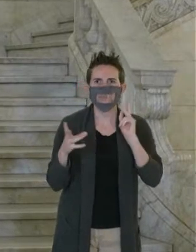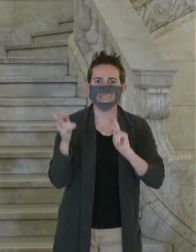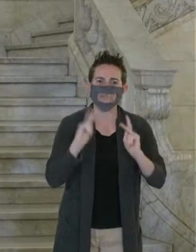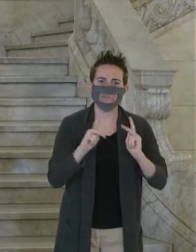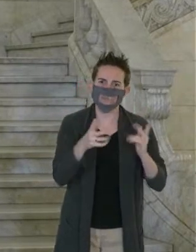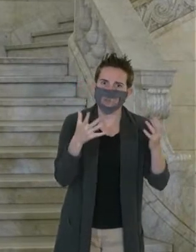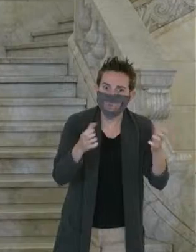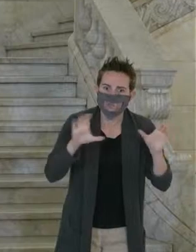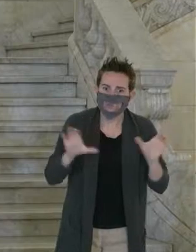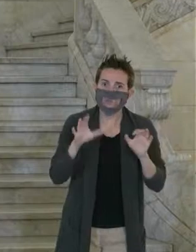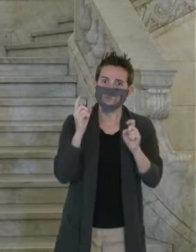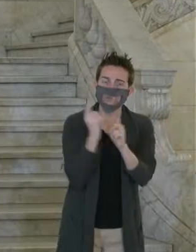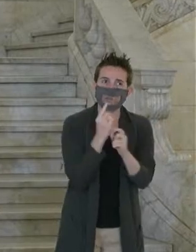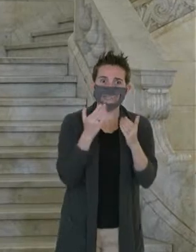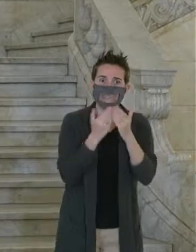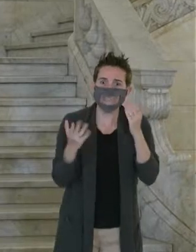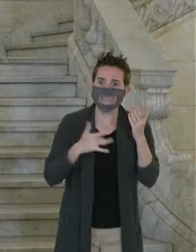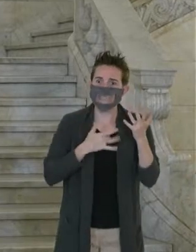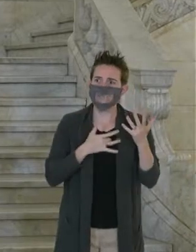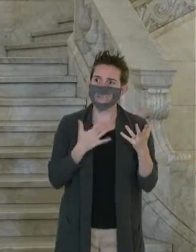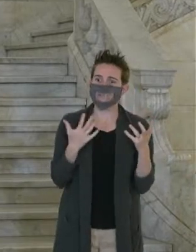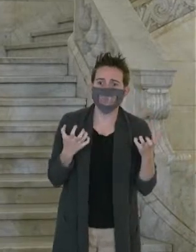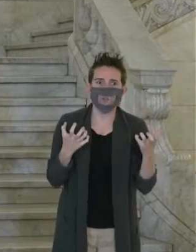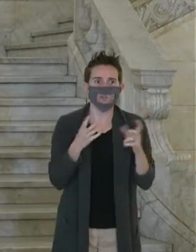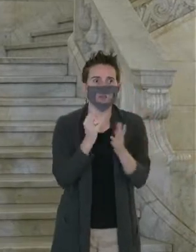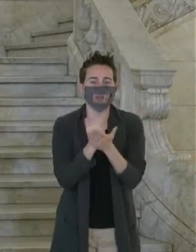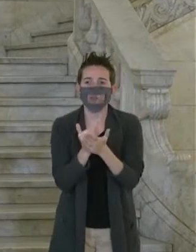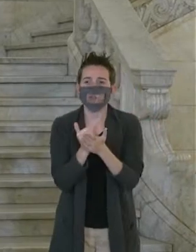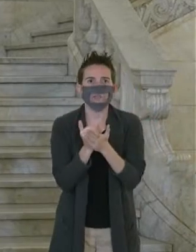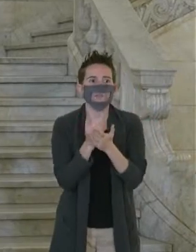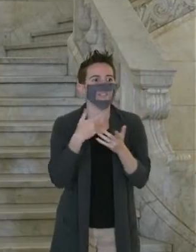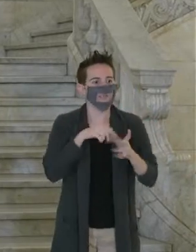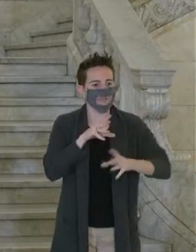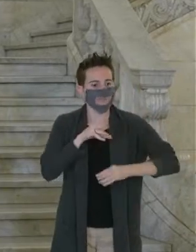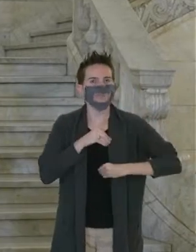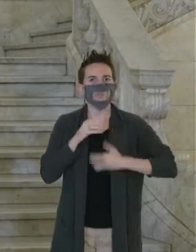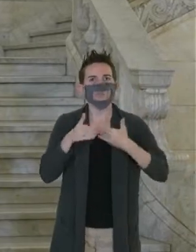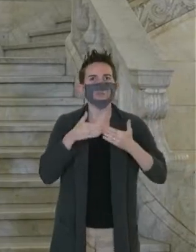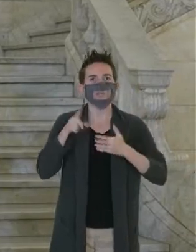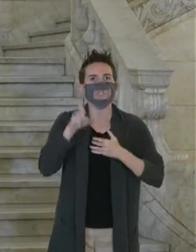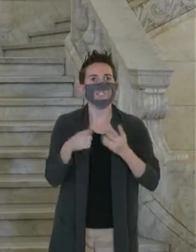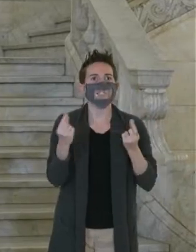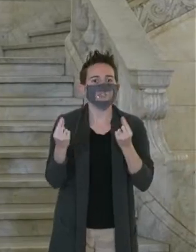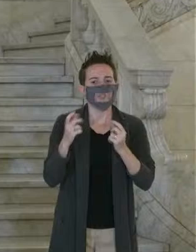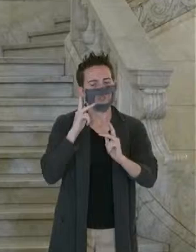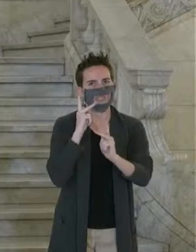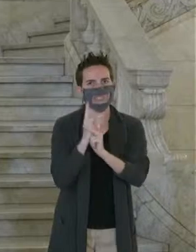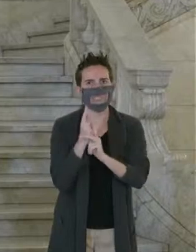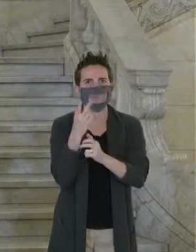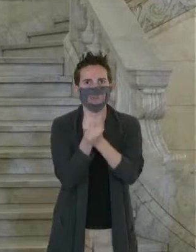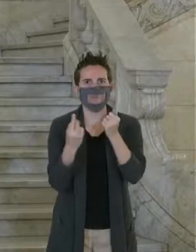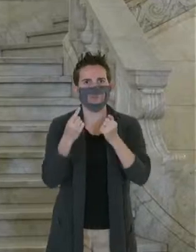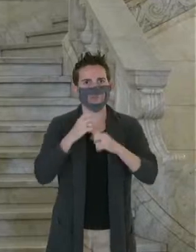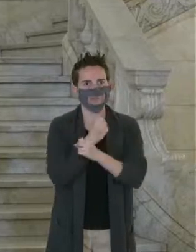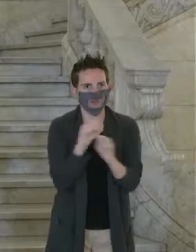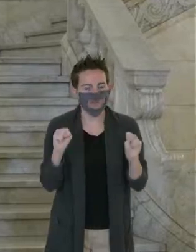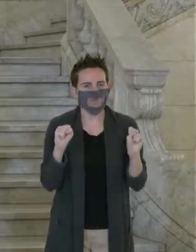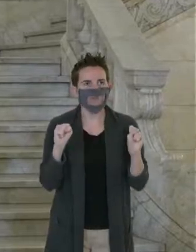want to do the right thing and to take whatever steps are necessary just to keep everyone safe.